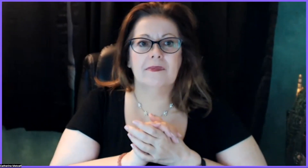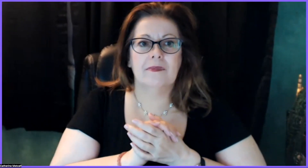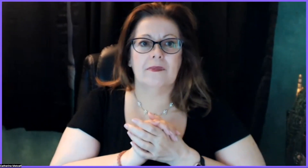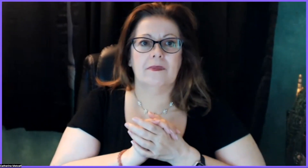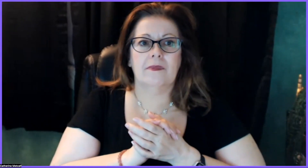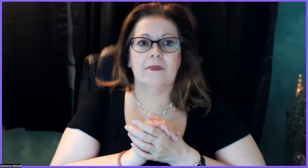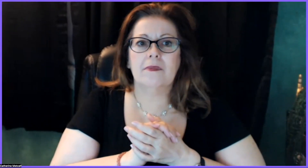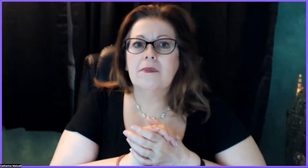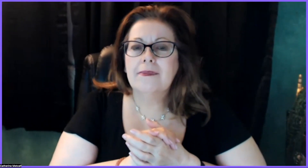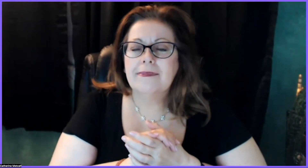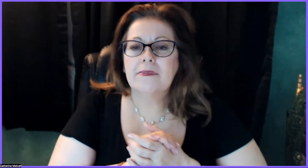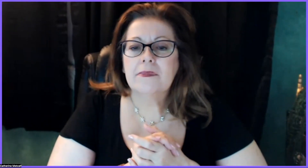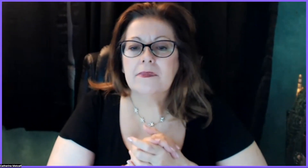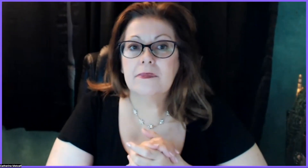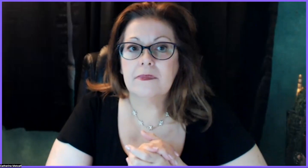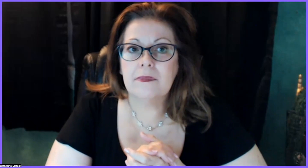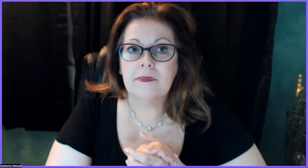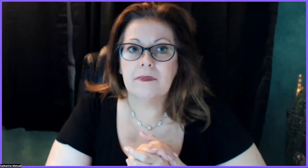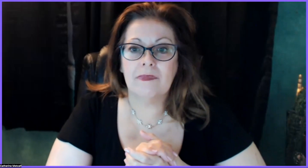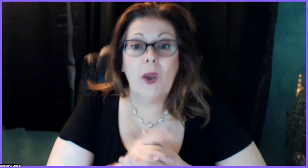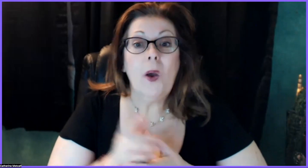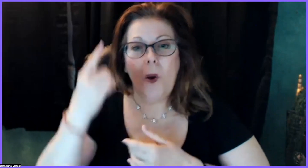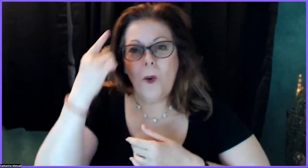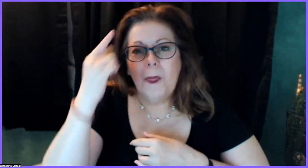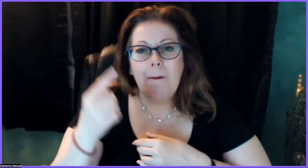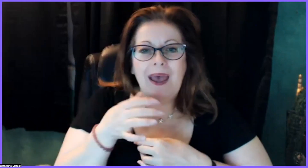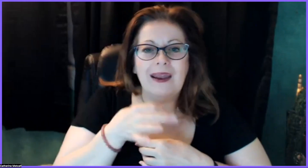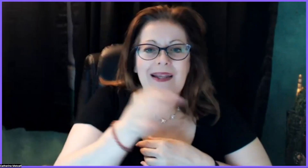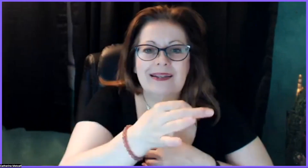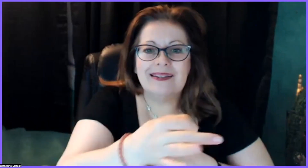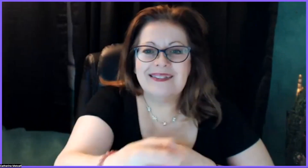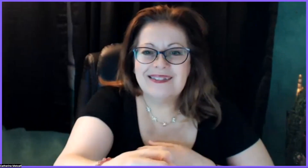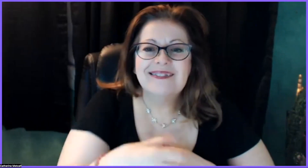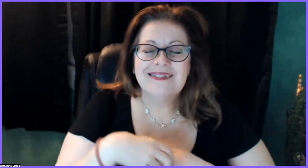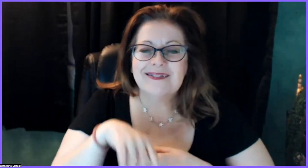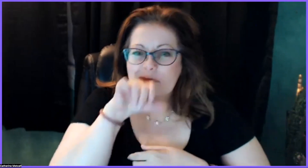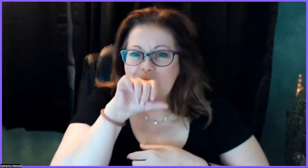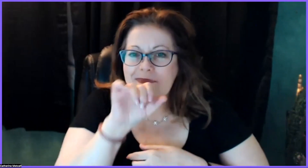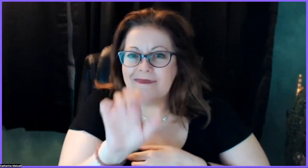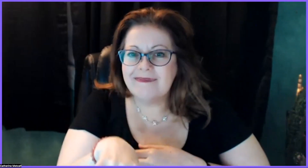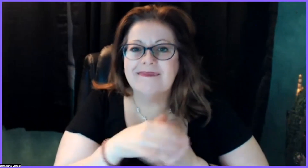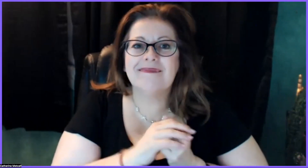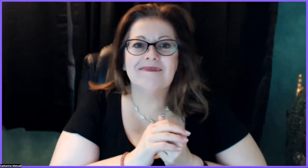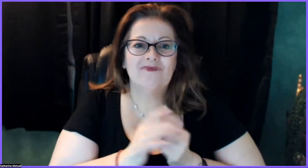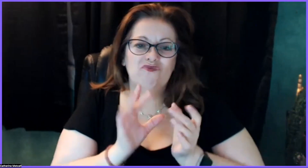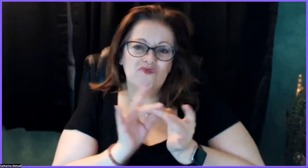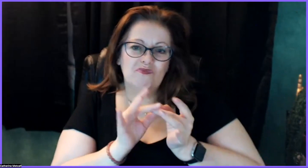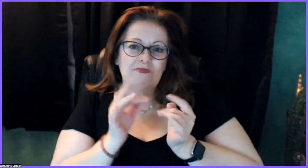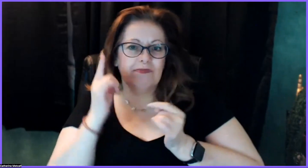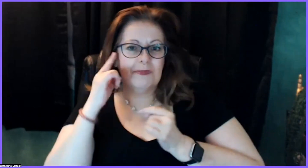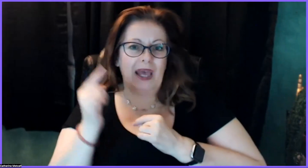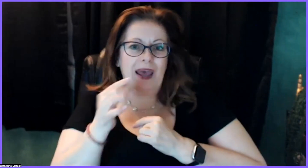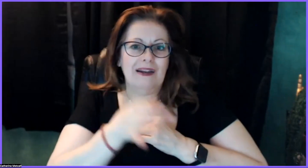and then it was the pennies. I'm like, I want to know about these pennies. Thank you for reading both